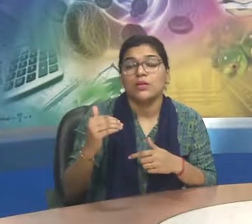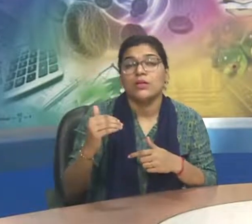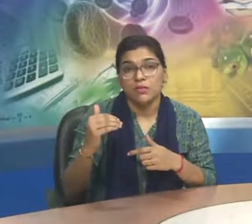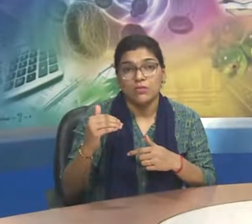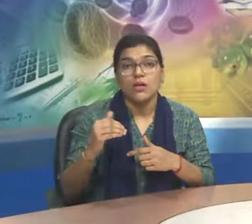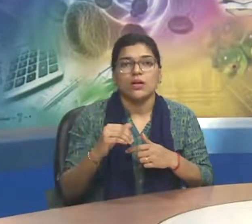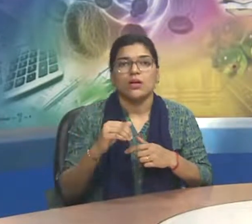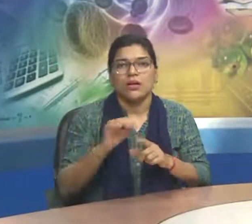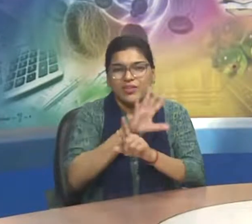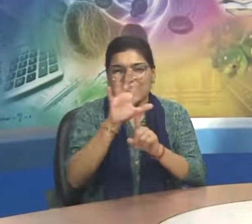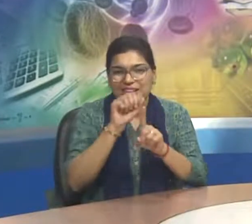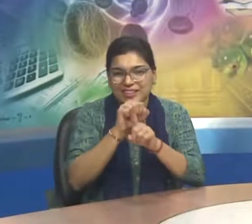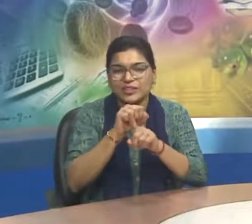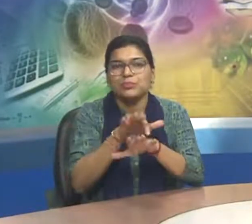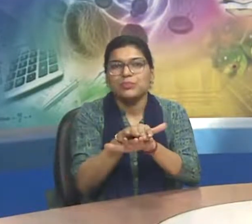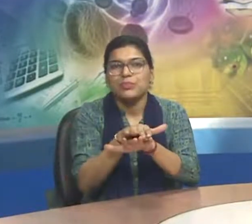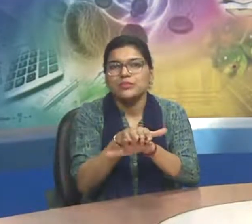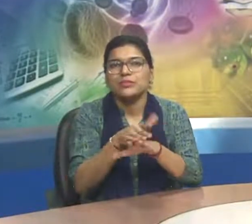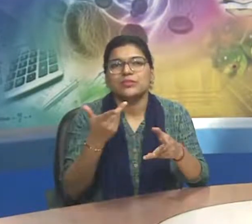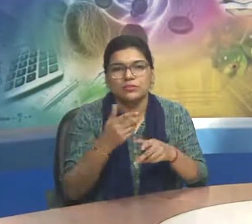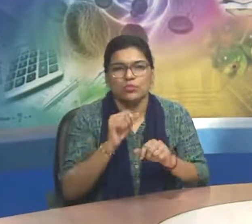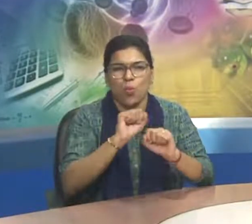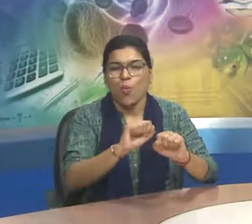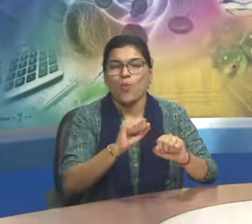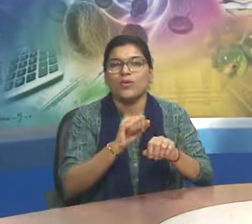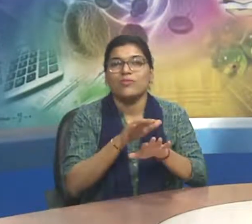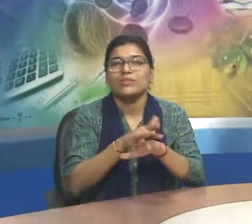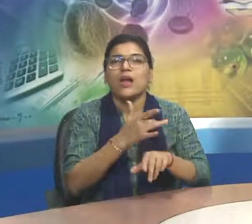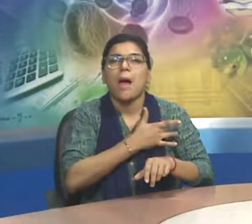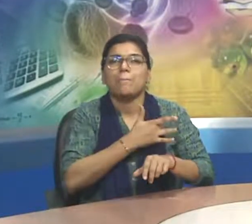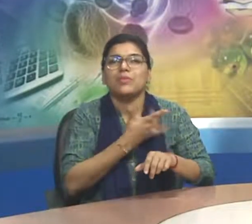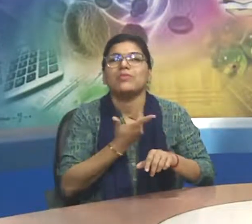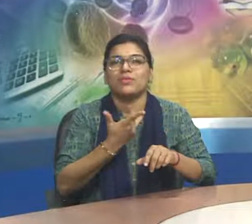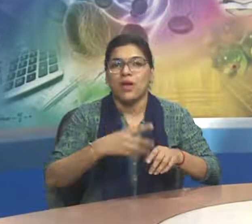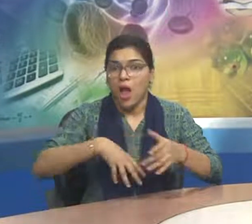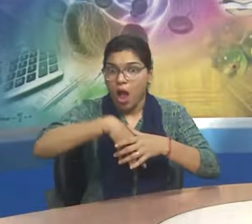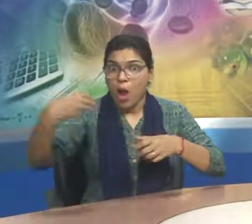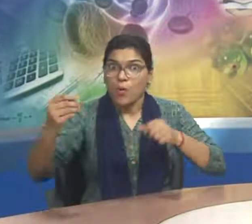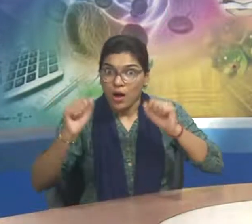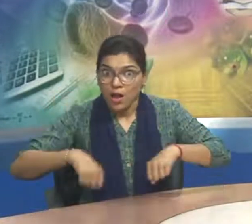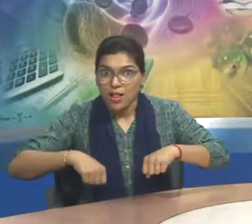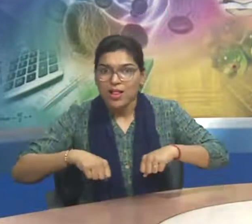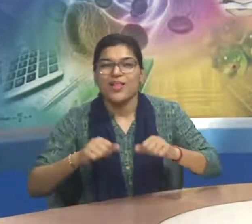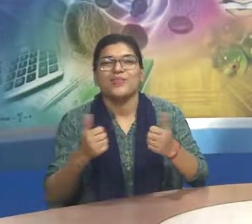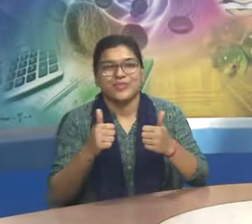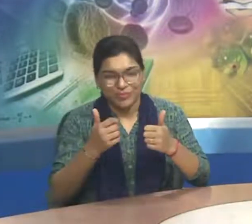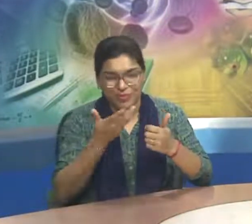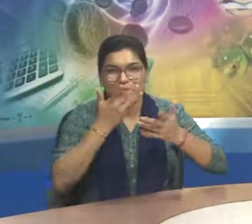And the fourth usage of water is, there are some businesses like culture of